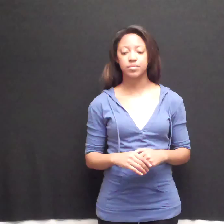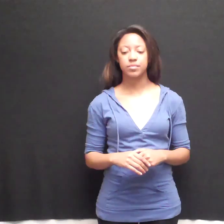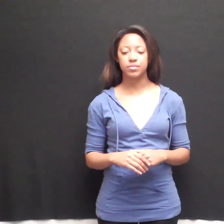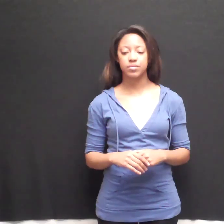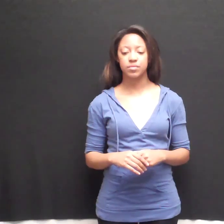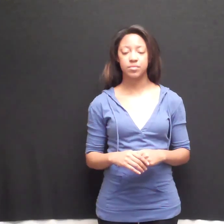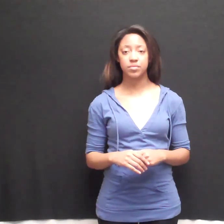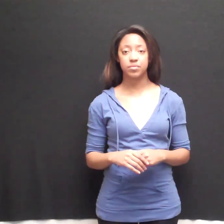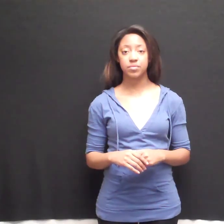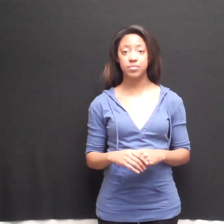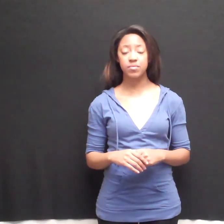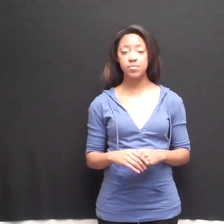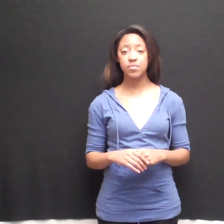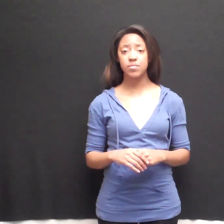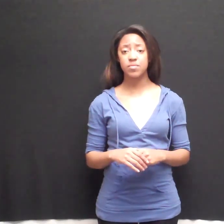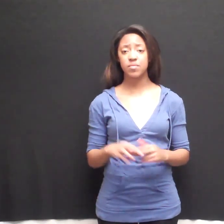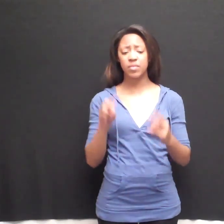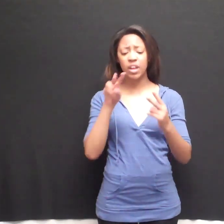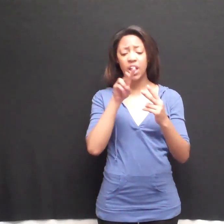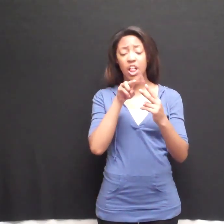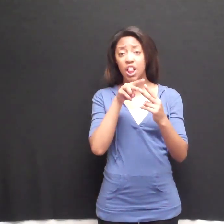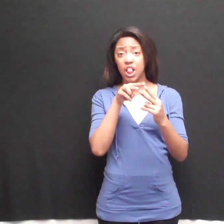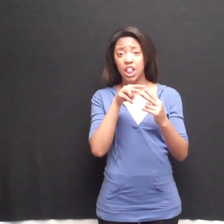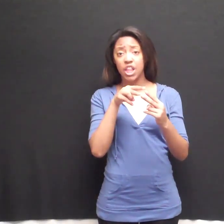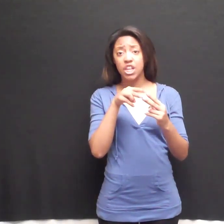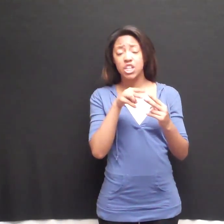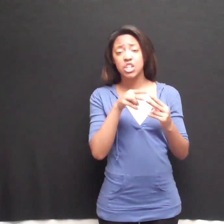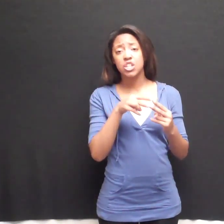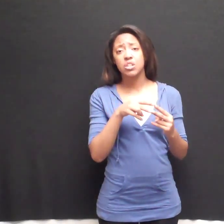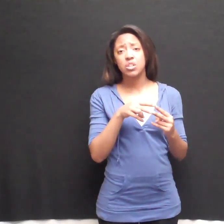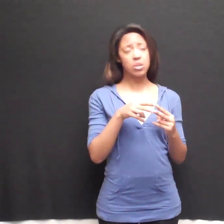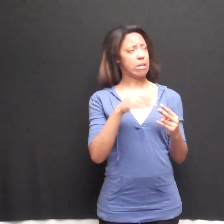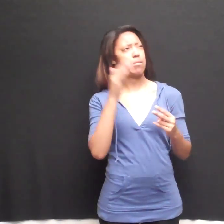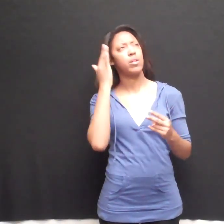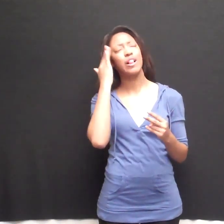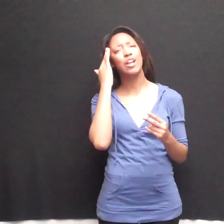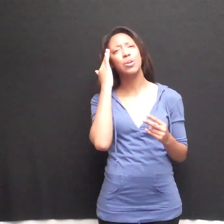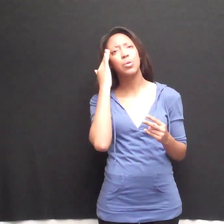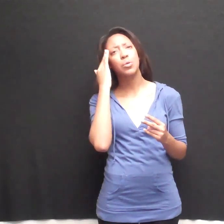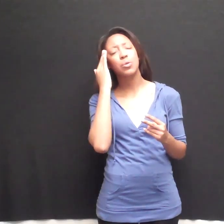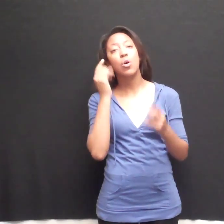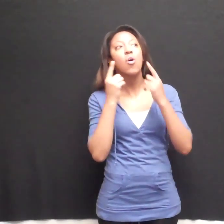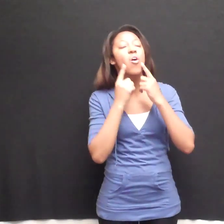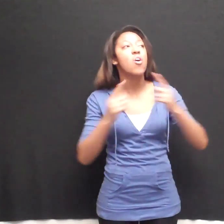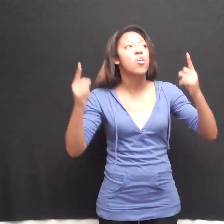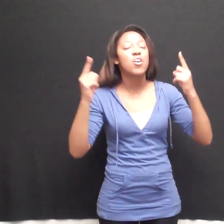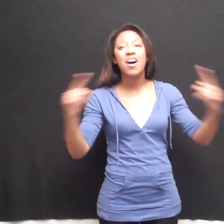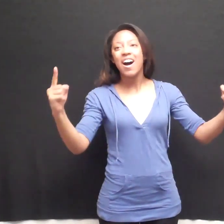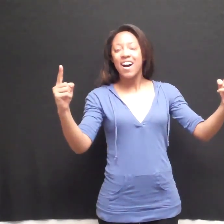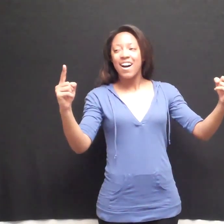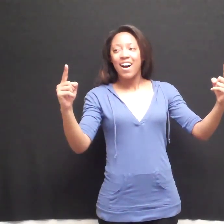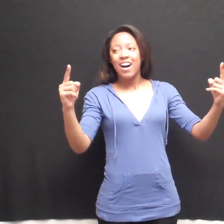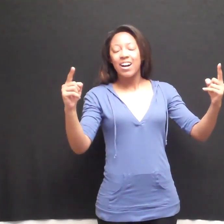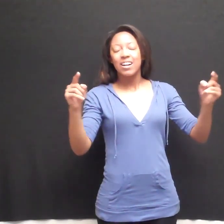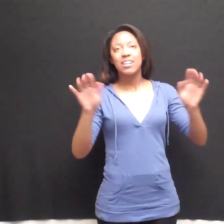For Max and Isaac, there was this constant awareness that they were, as successful and as rich as they were one bad